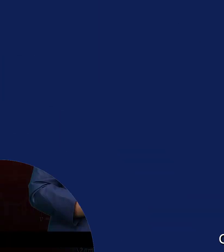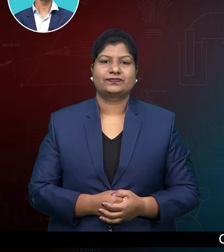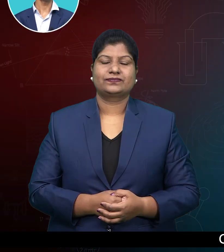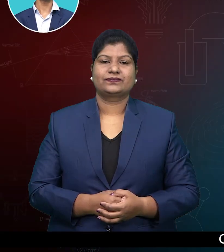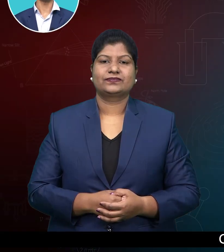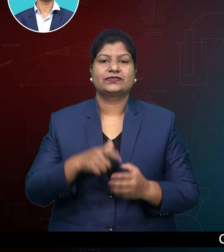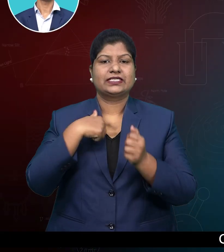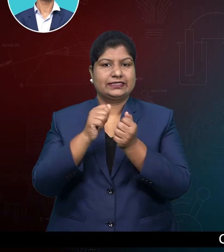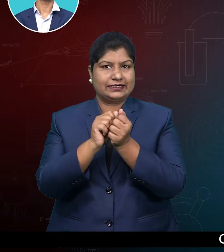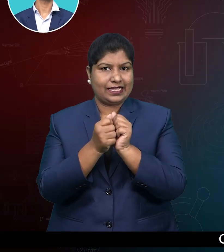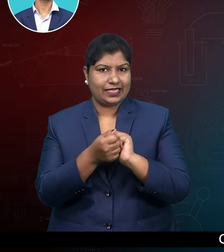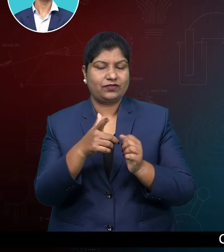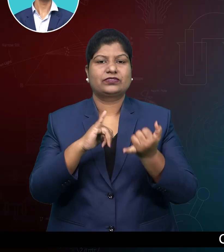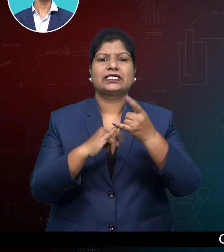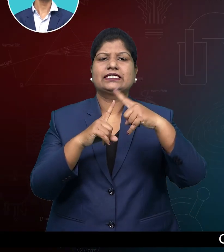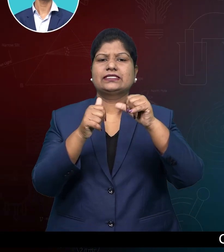Change of state.